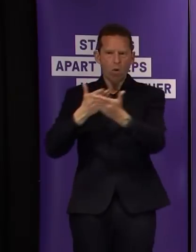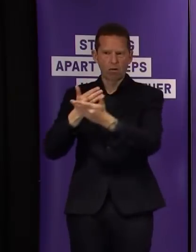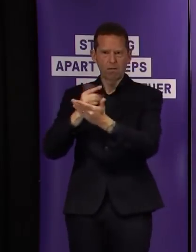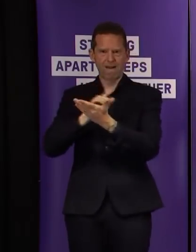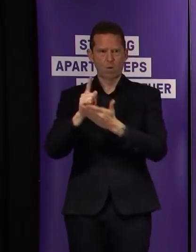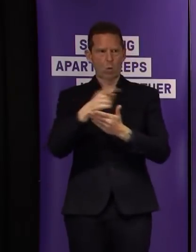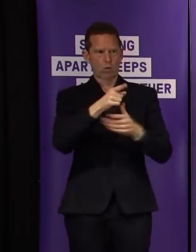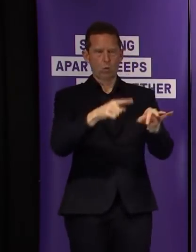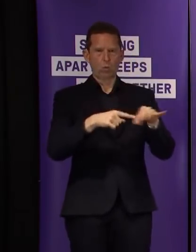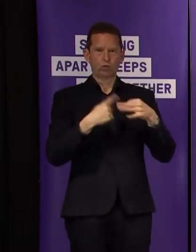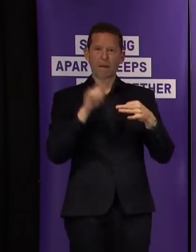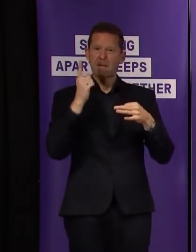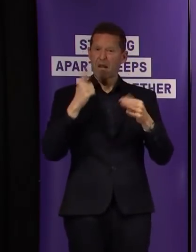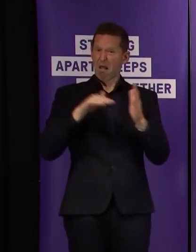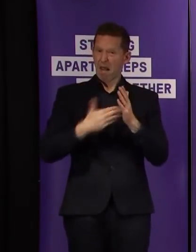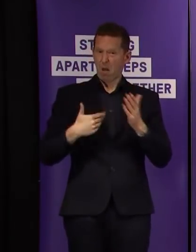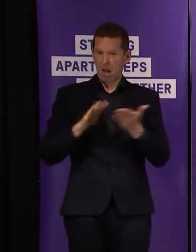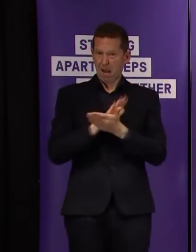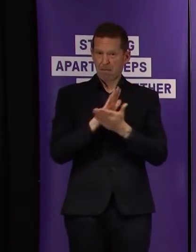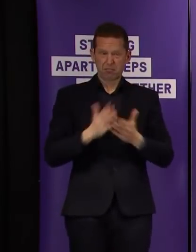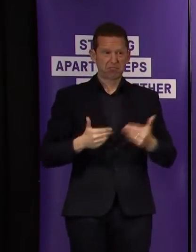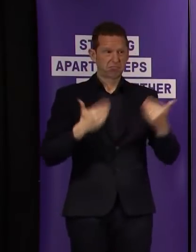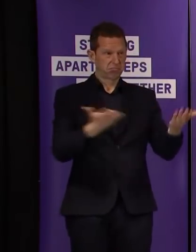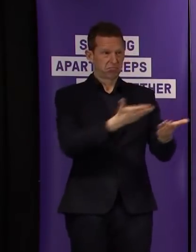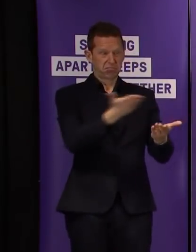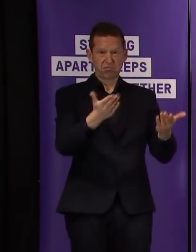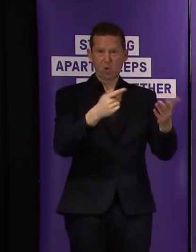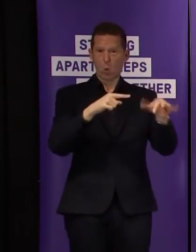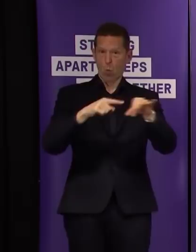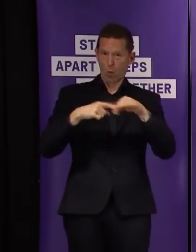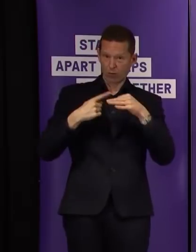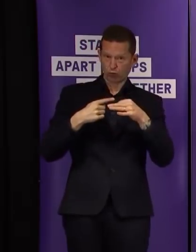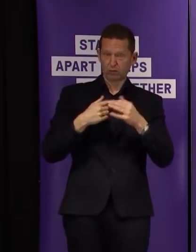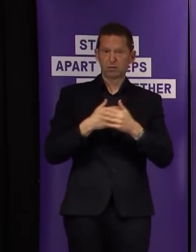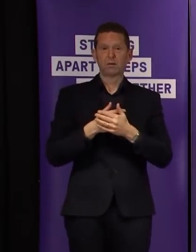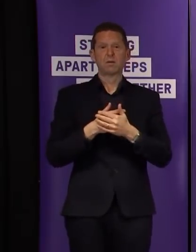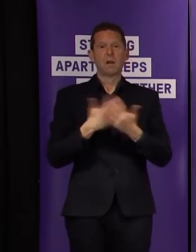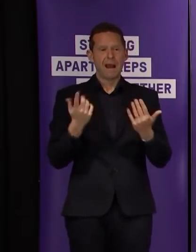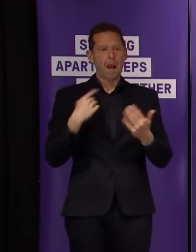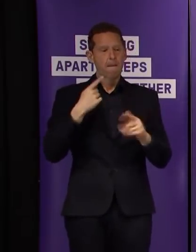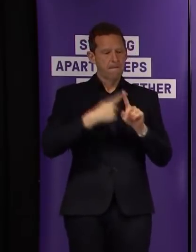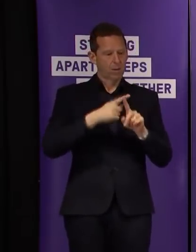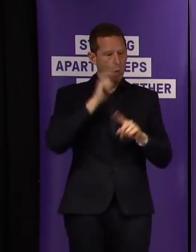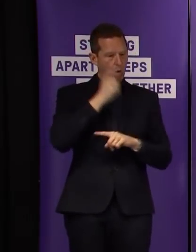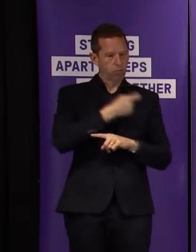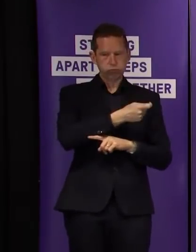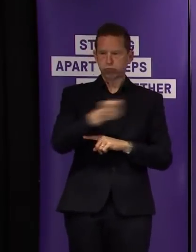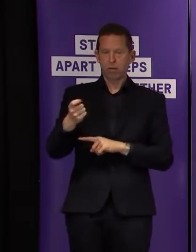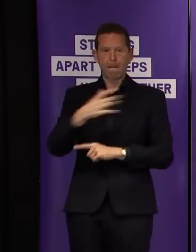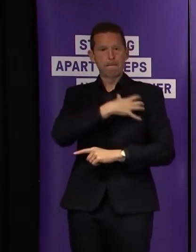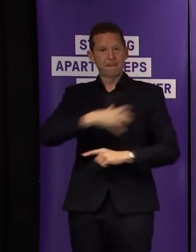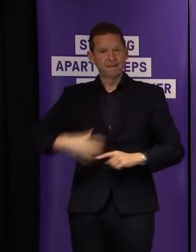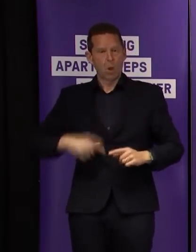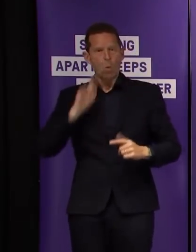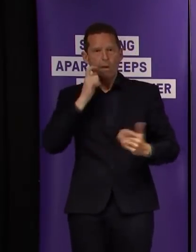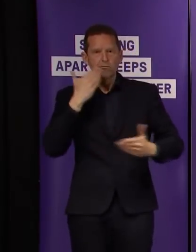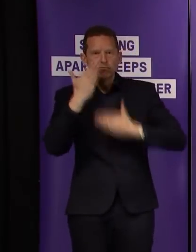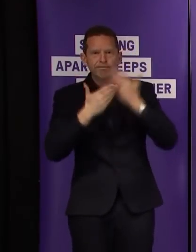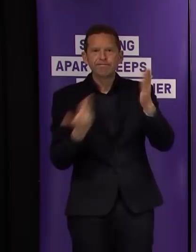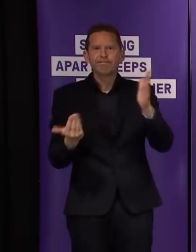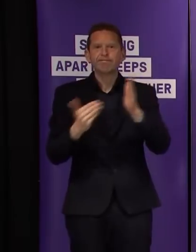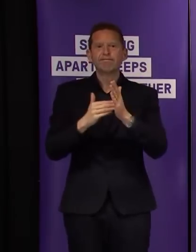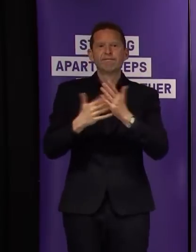at this stage, we're happy to throw it over to you and to take questions, and I'll throw to each of my colleagues to provide any information that